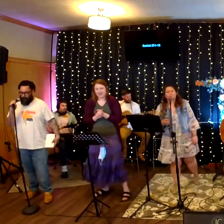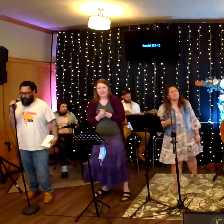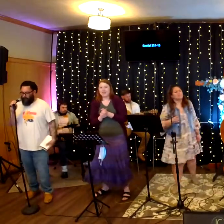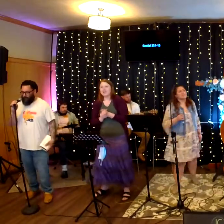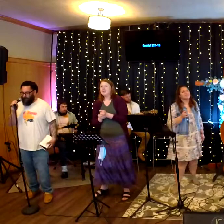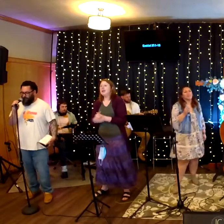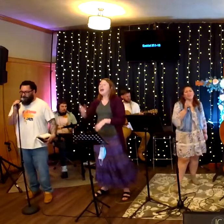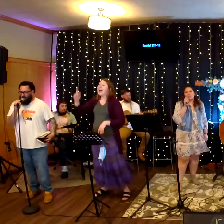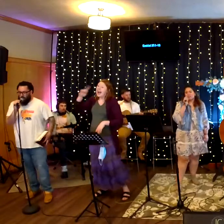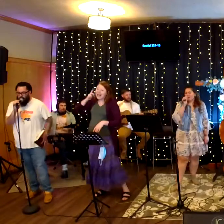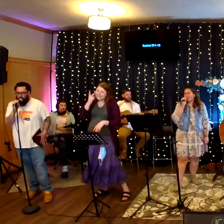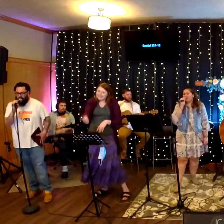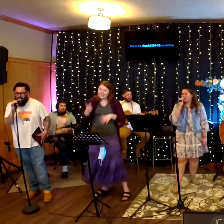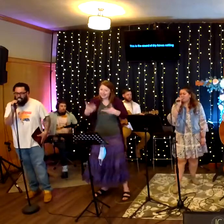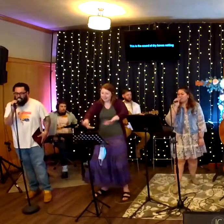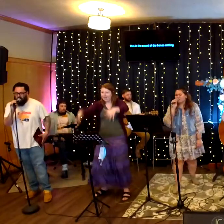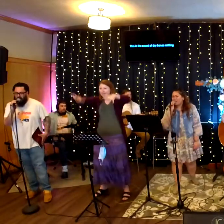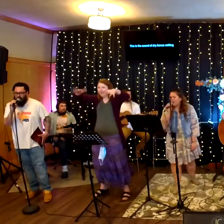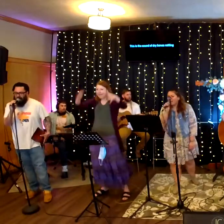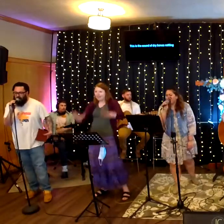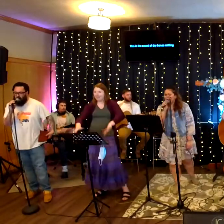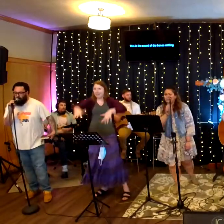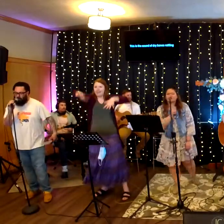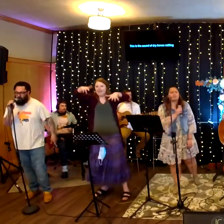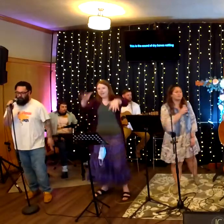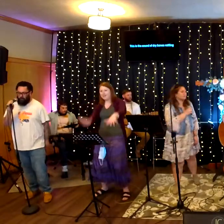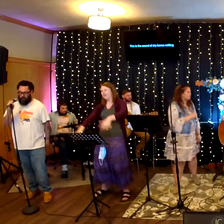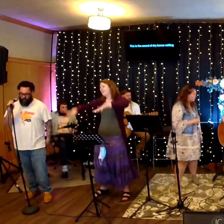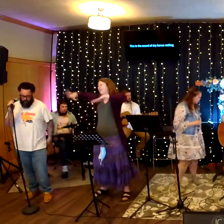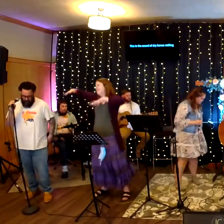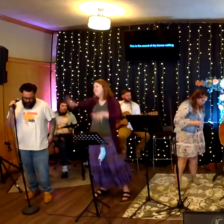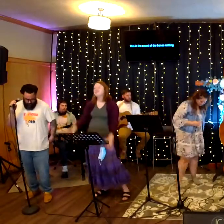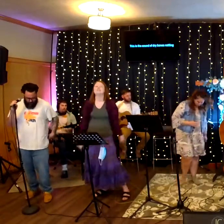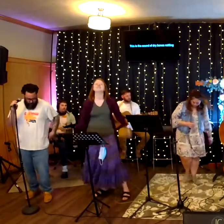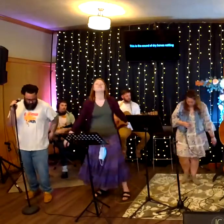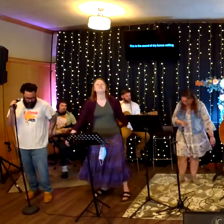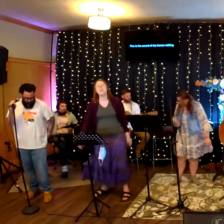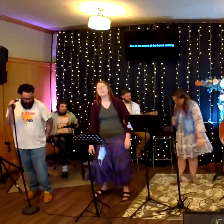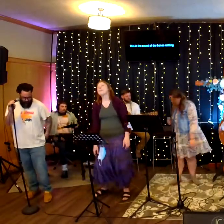I hear the sound. I hear the sound.